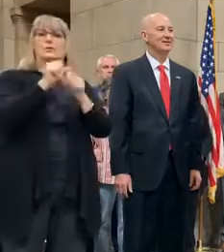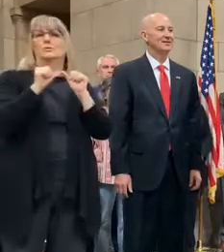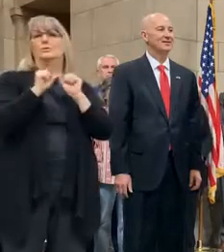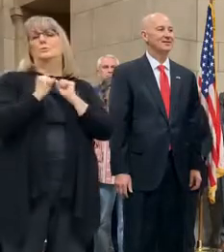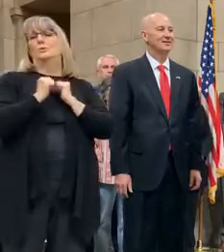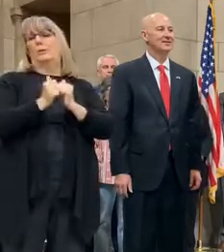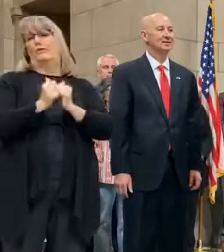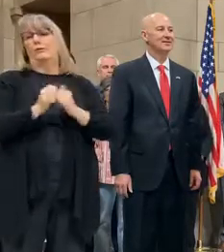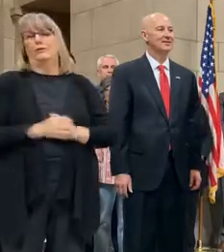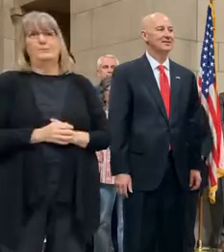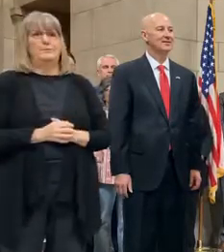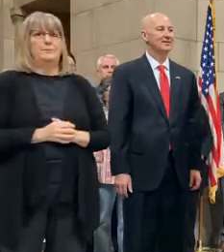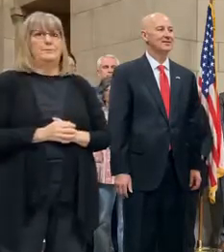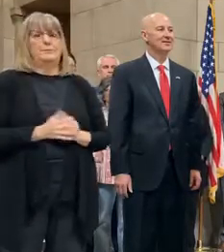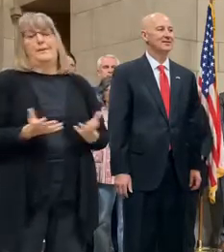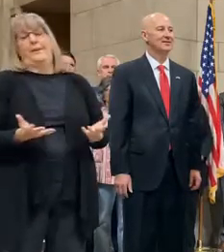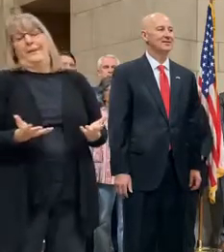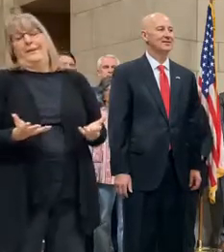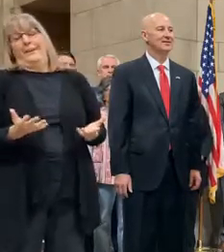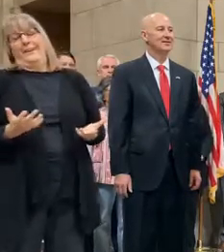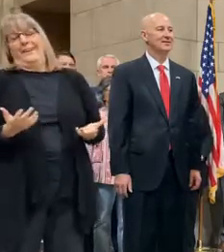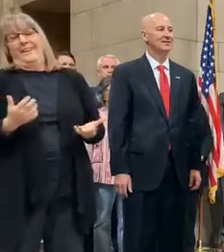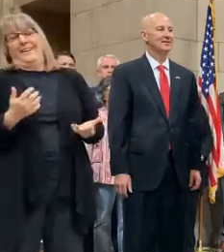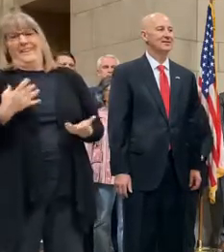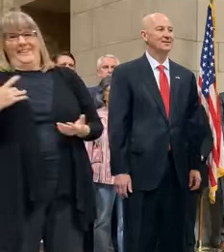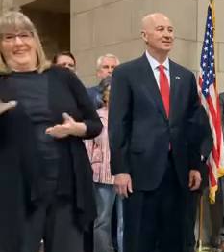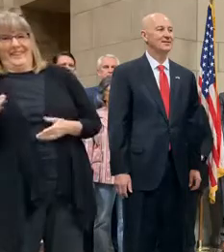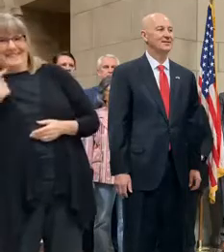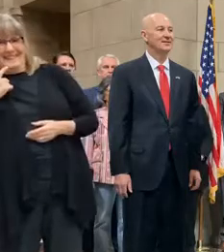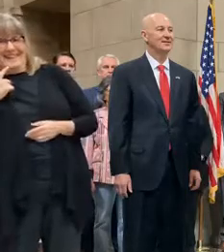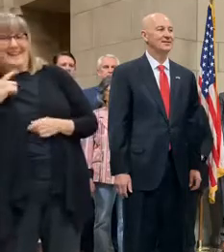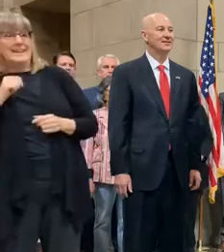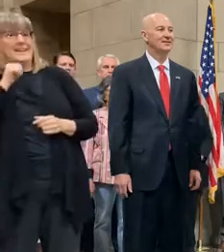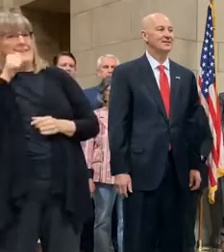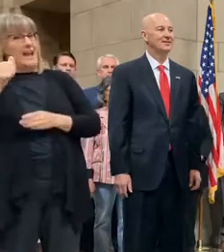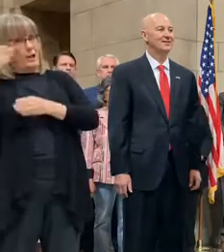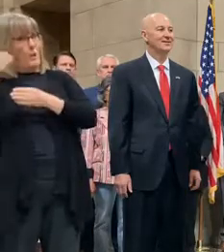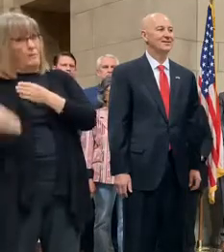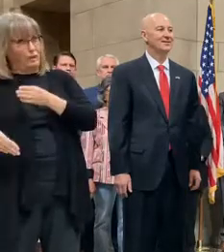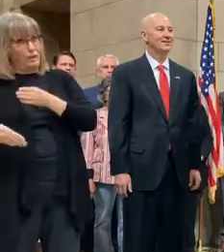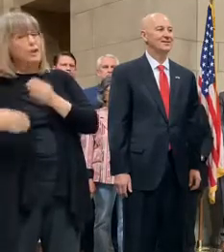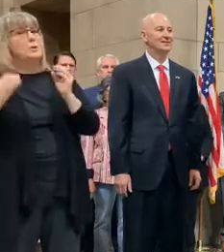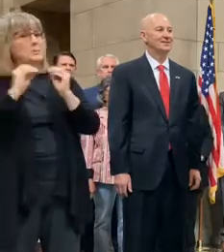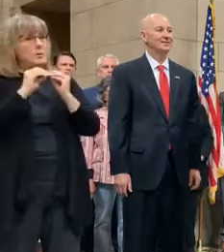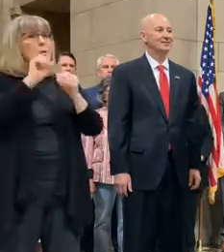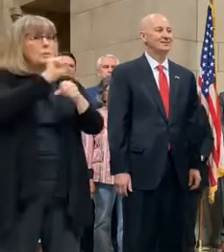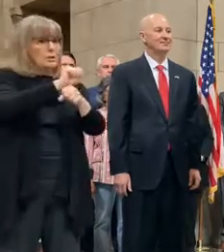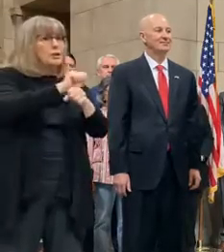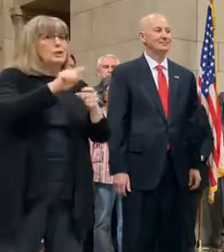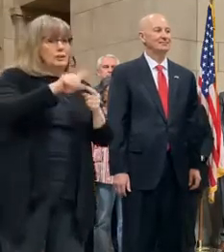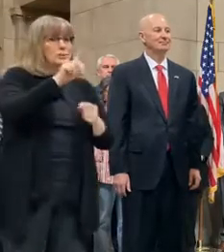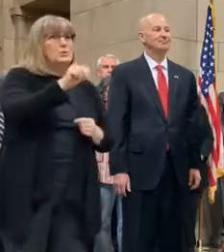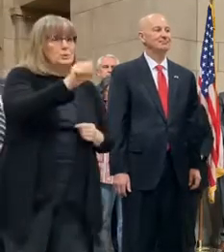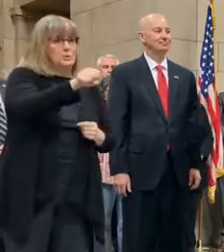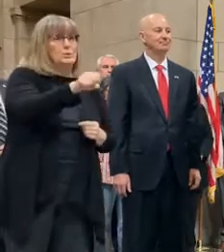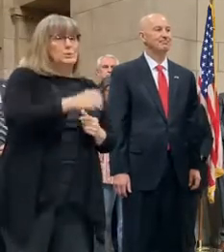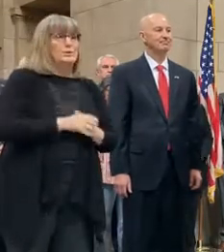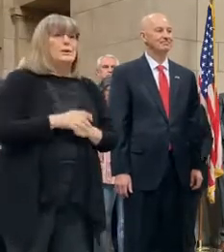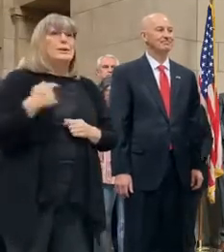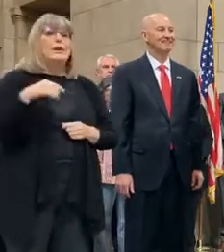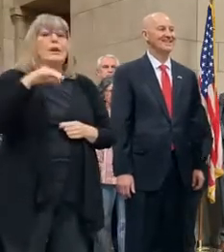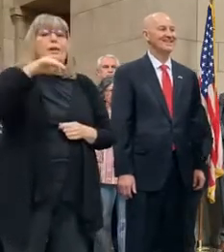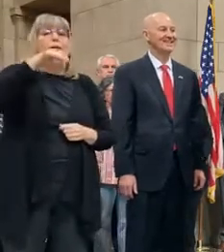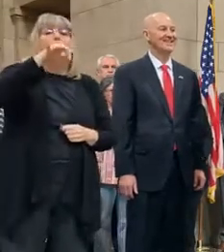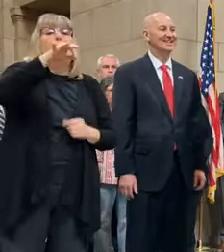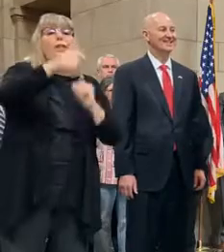And, you know, I hate to say this, it's not over. We've got more work to do. Kind of dangle the